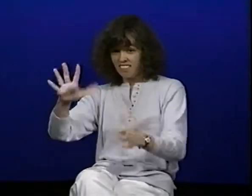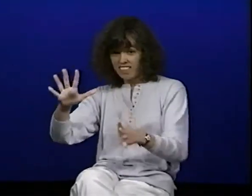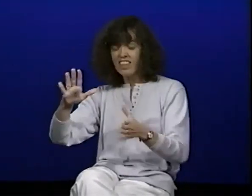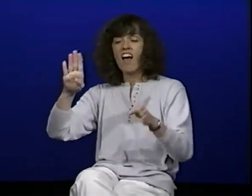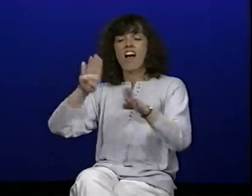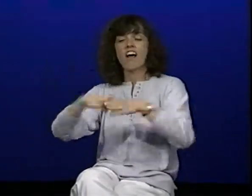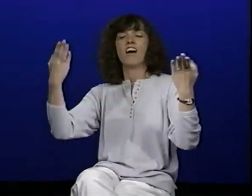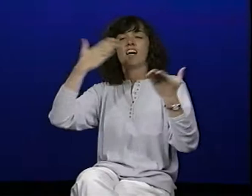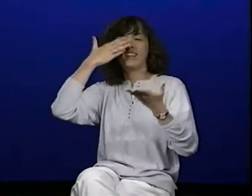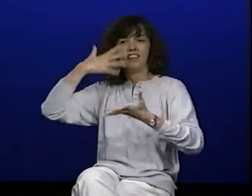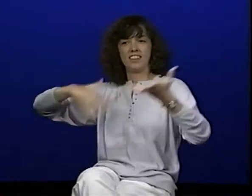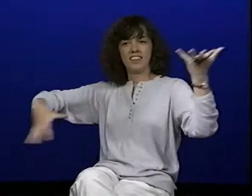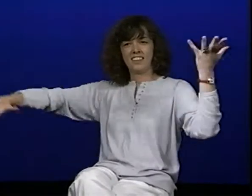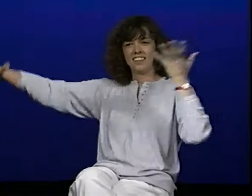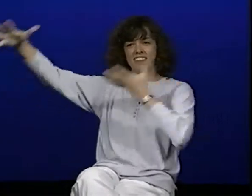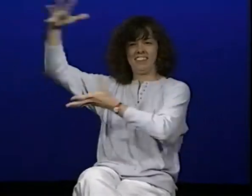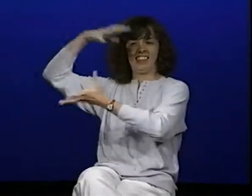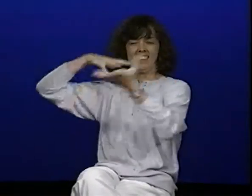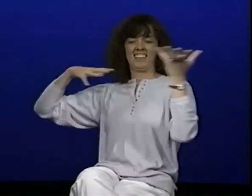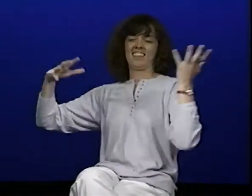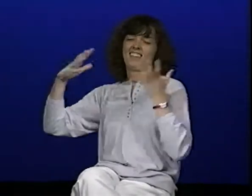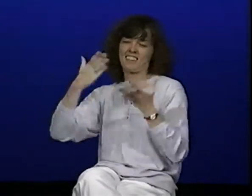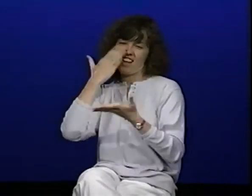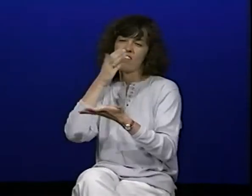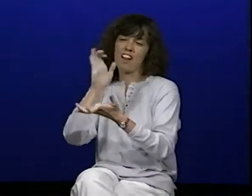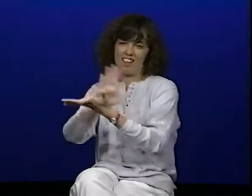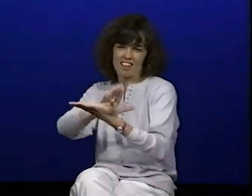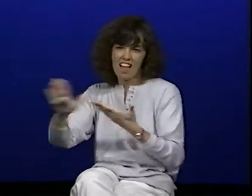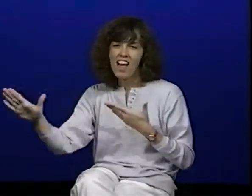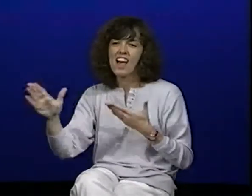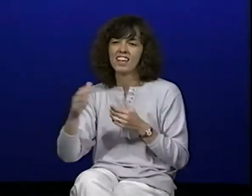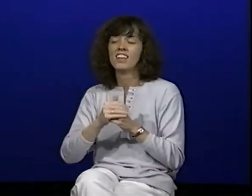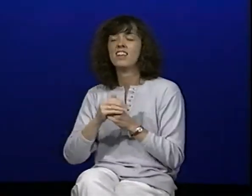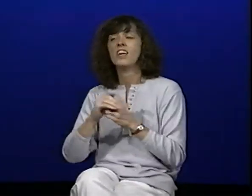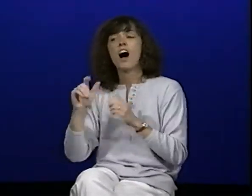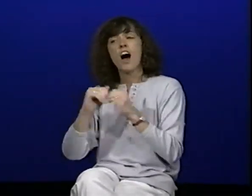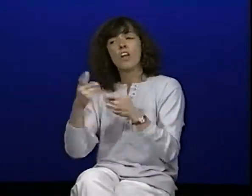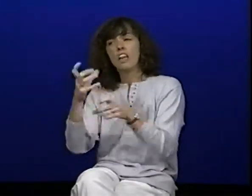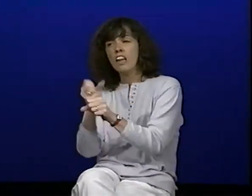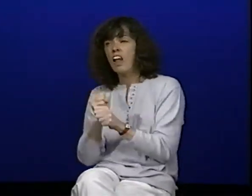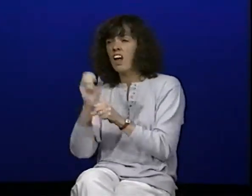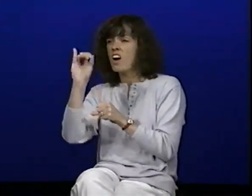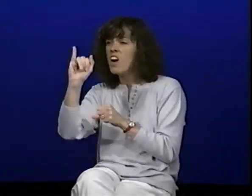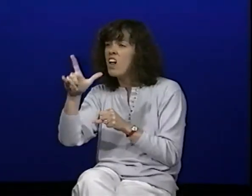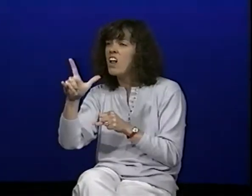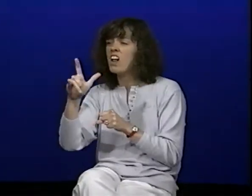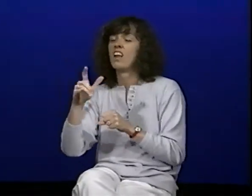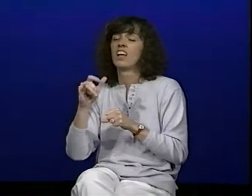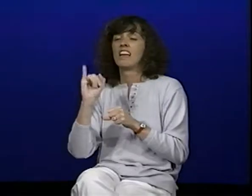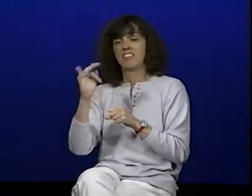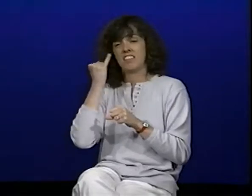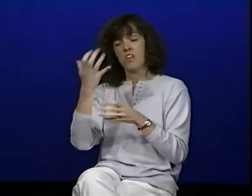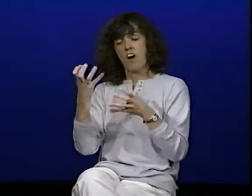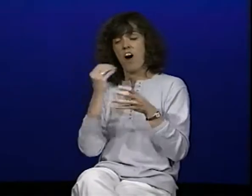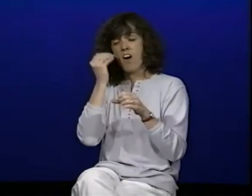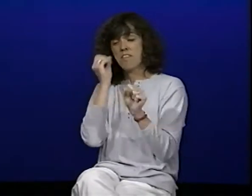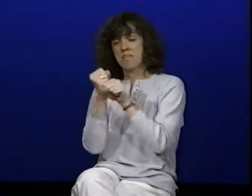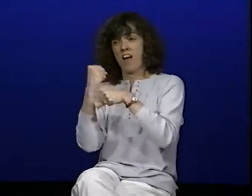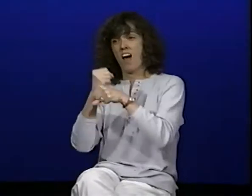6 weeks. And when you open it, you'll find that it's wonderfully fragrant and it smells really nice. Now, as for how to get the oil,